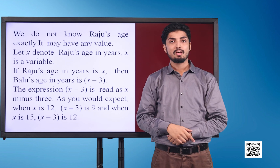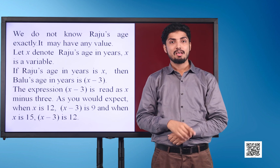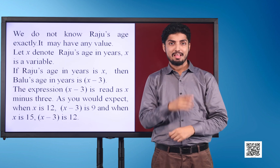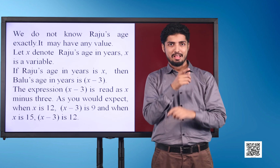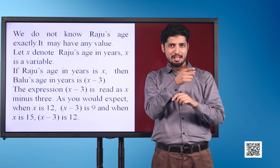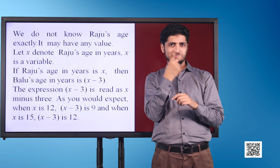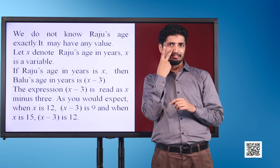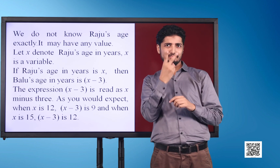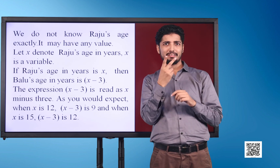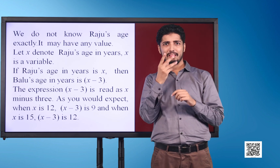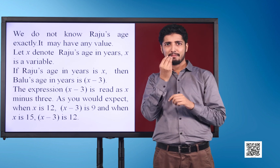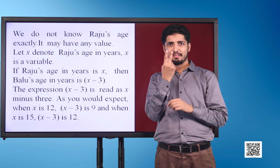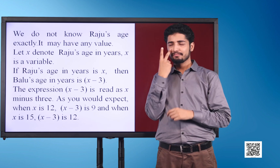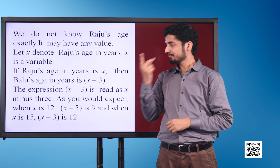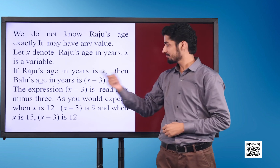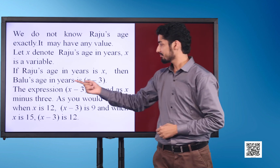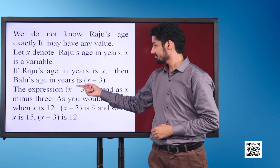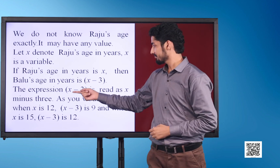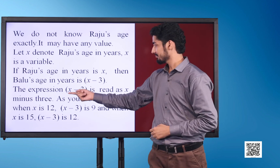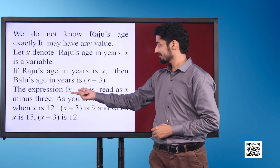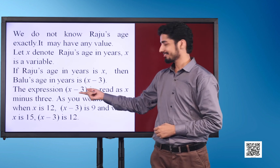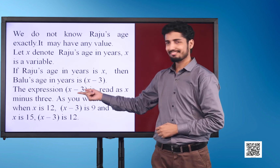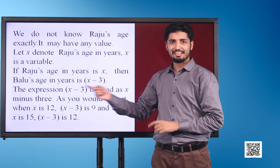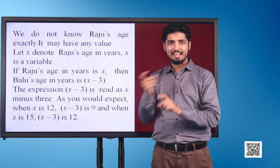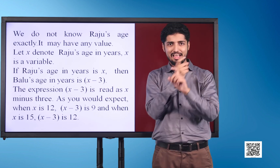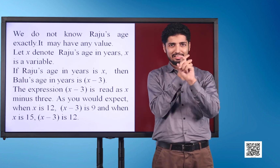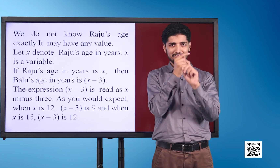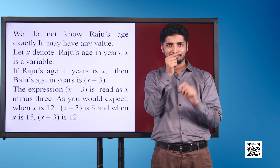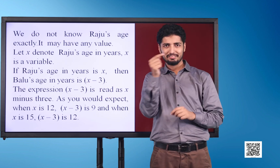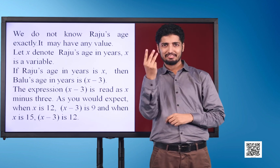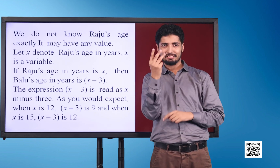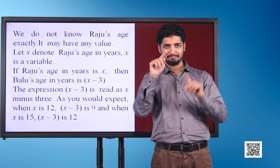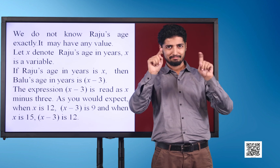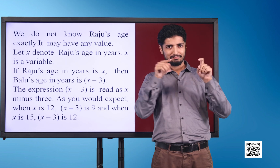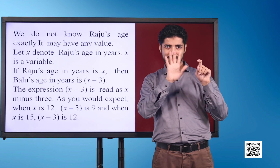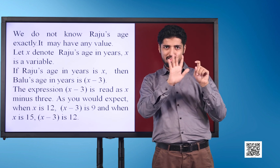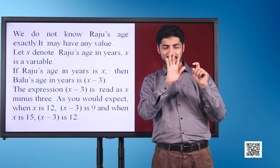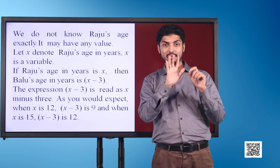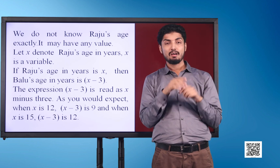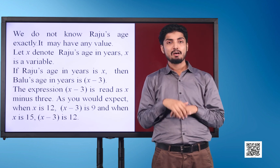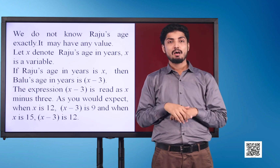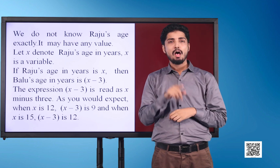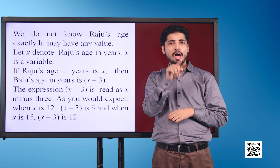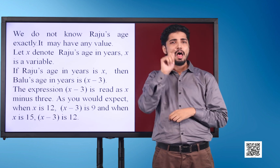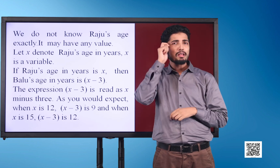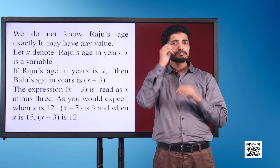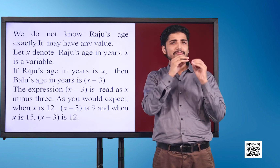The expression x minus 3 is read as x minus 3. As you would expect, when x is